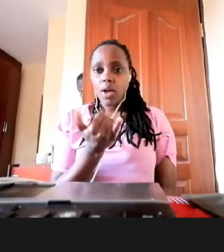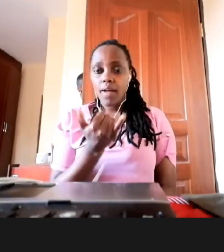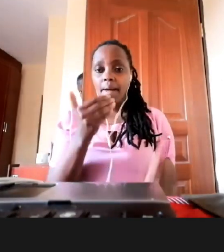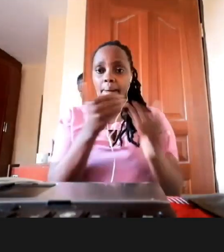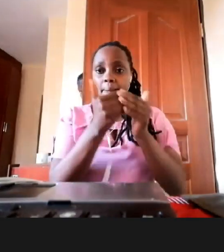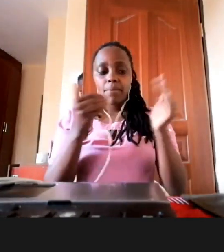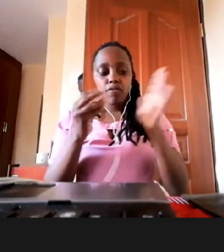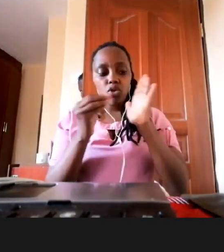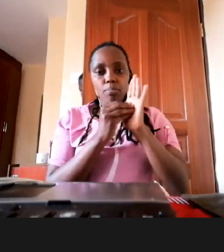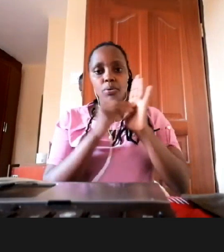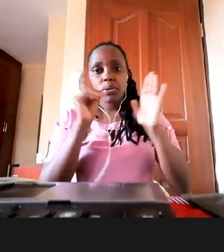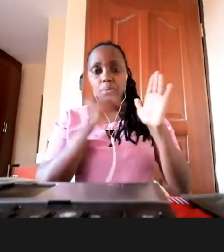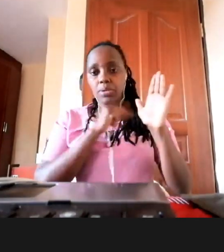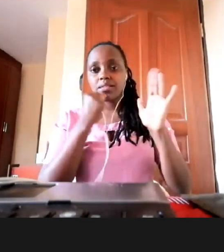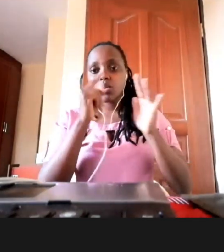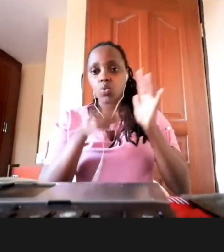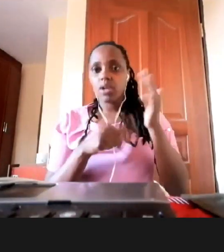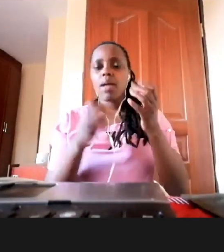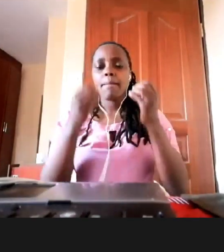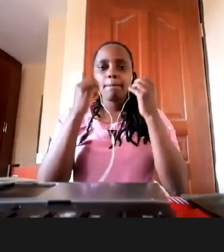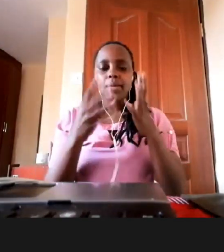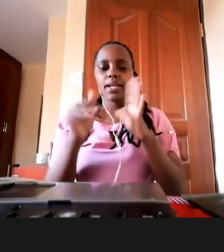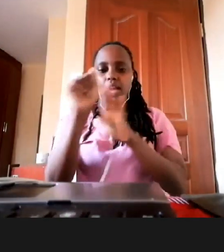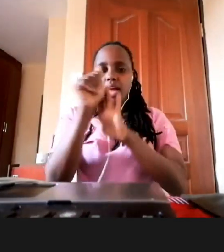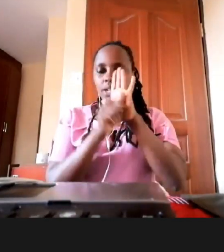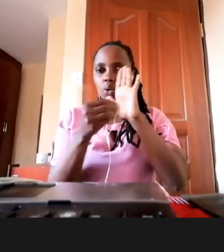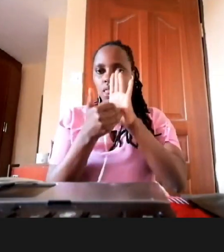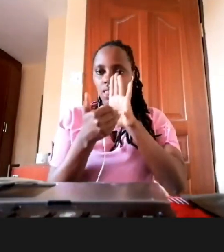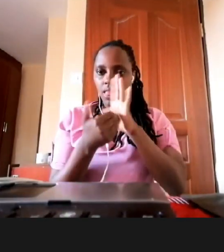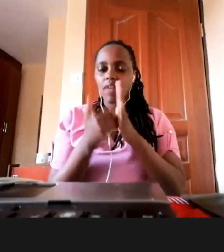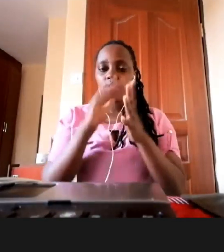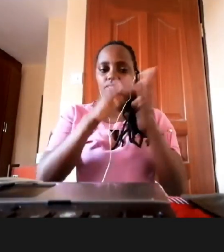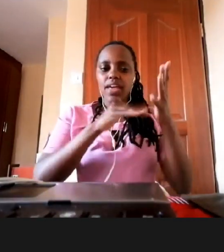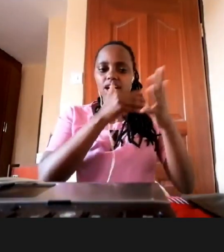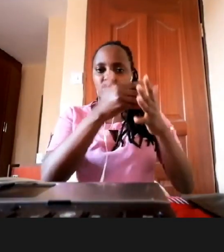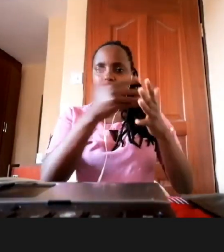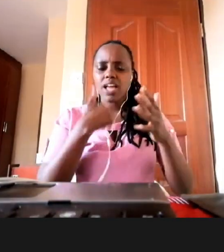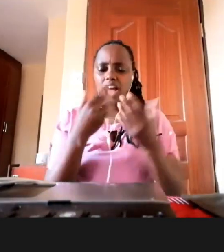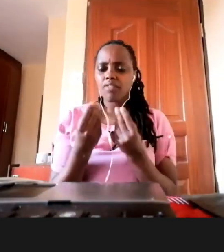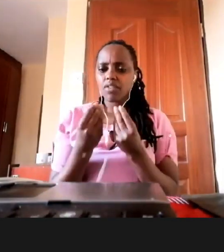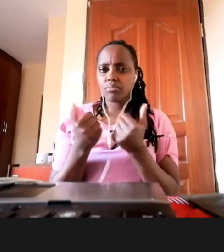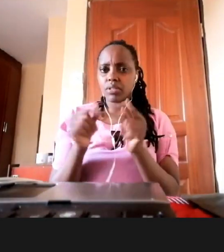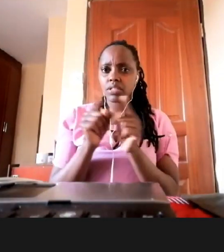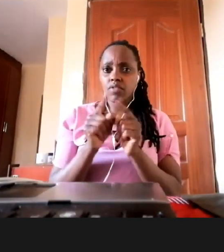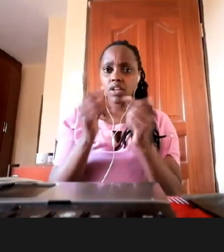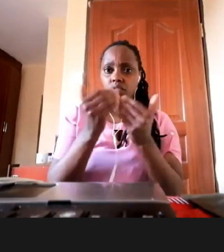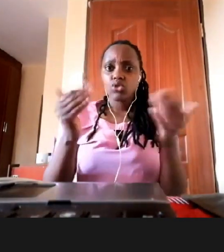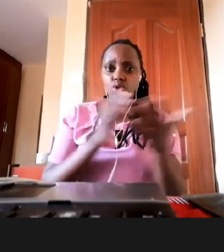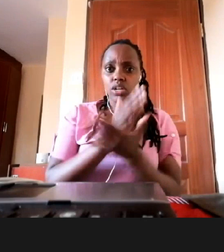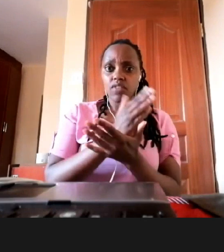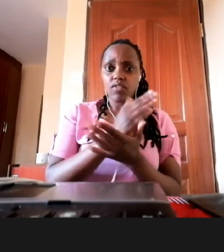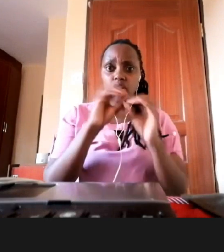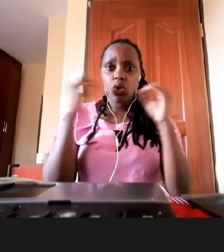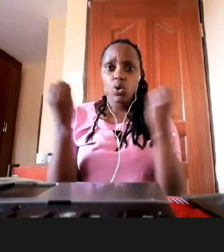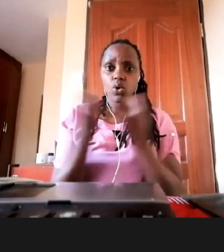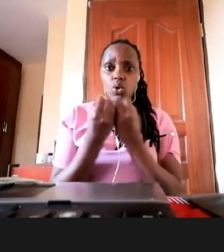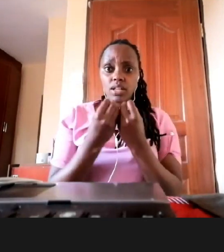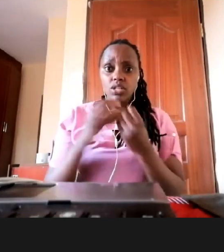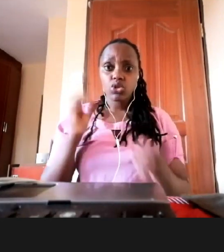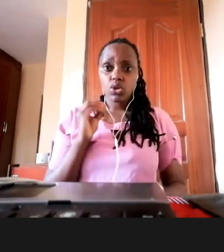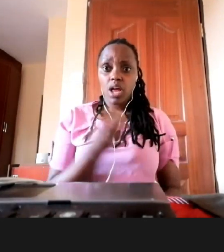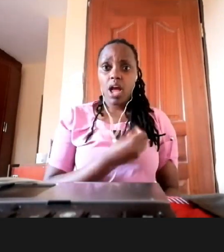indicated, there are many articles in the Charter that deal with a number of children's rights. And our organizations, most of the